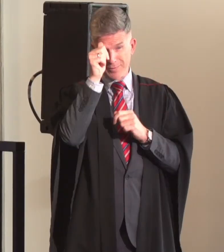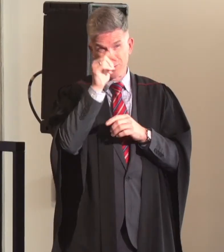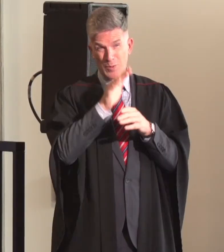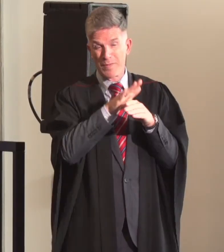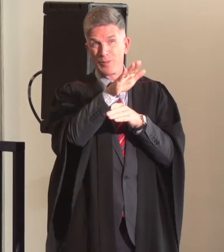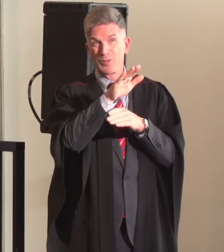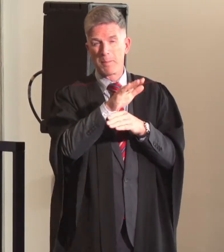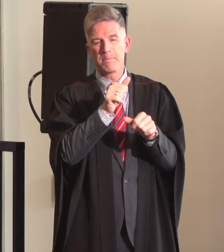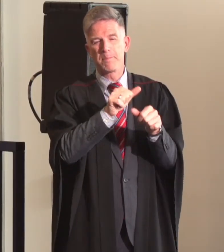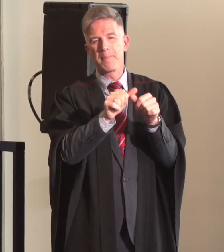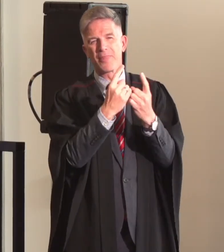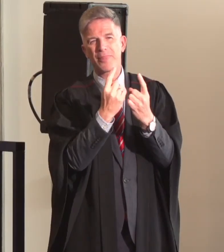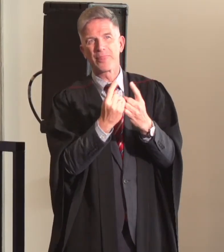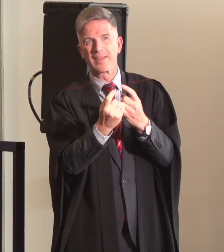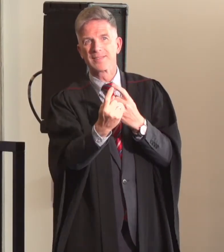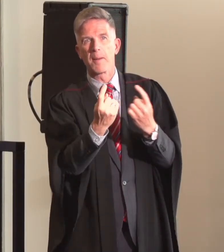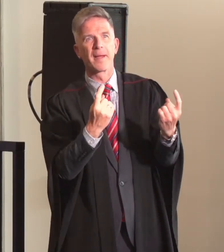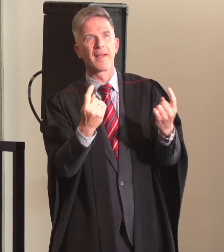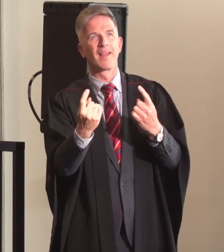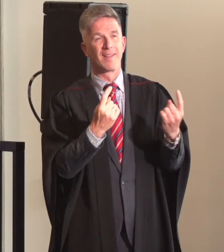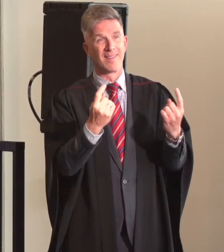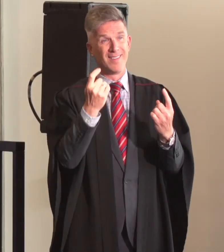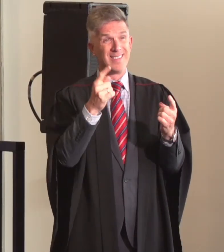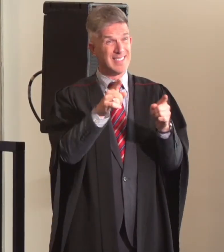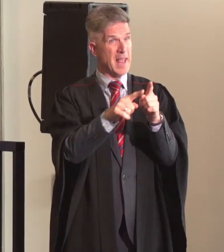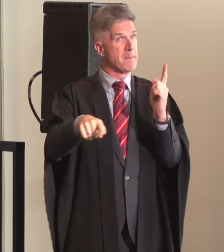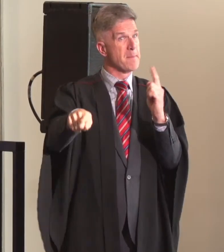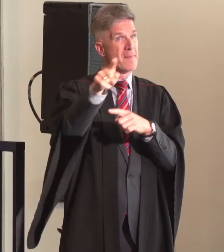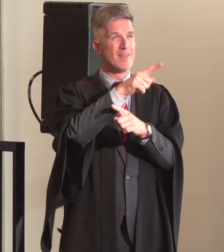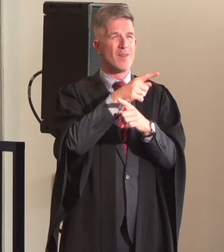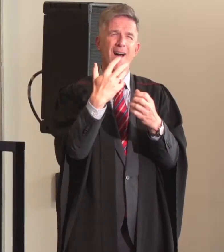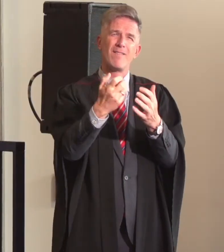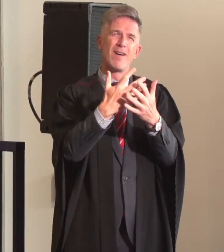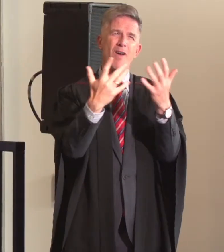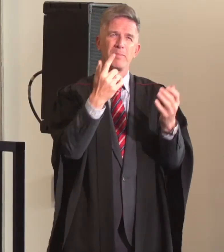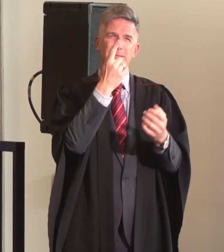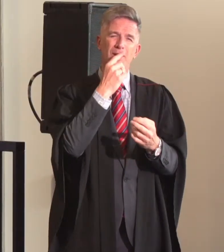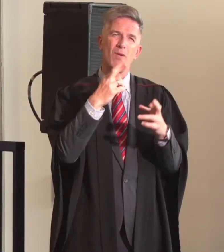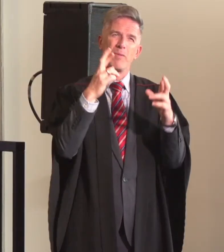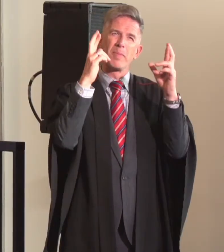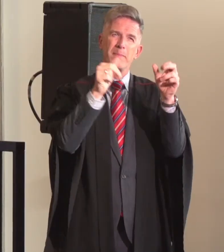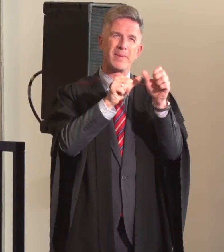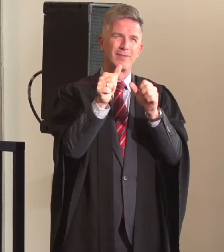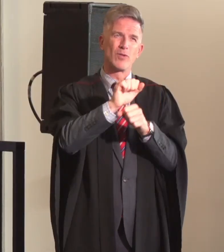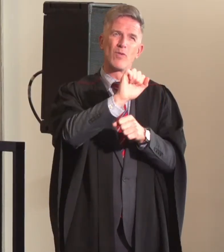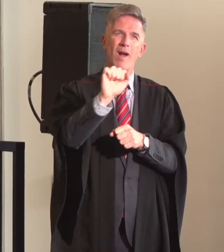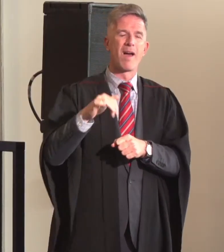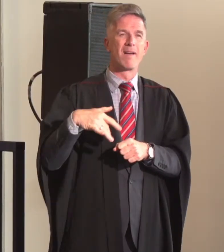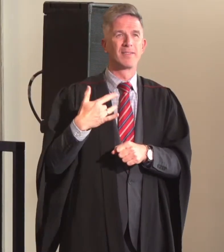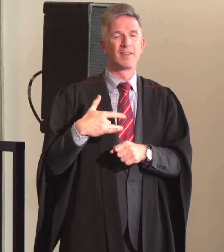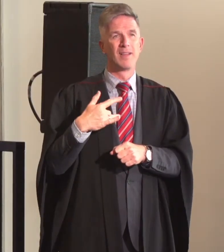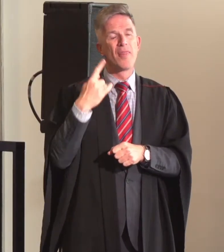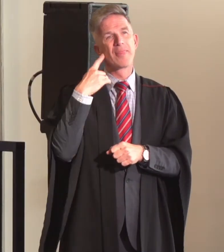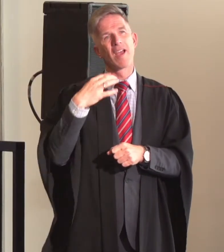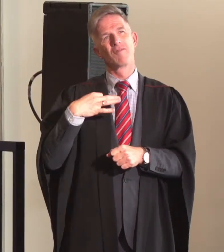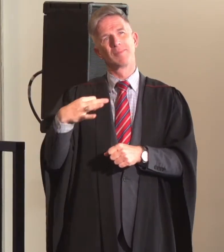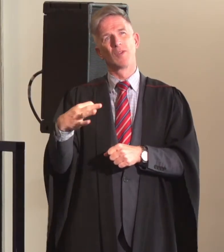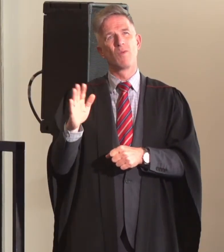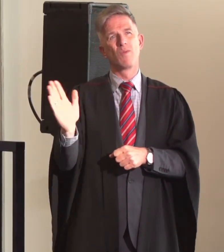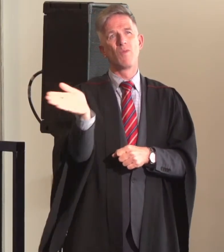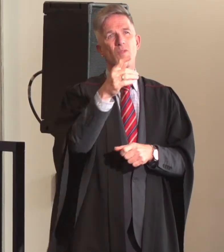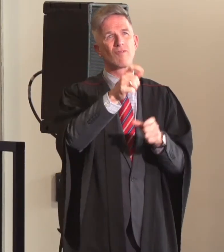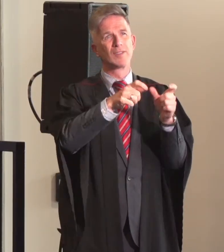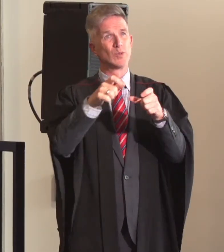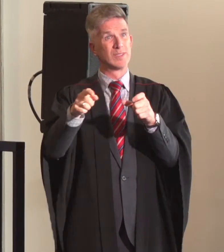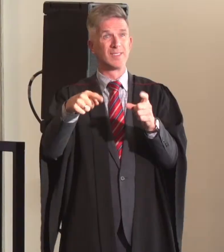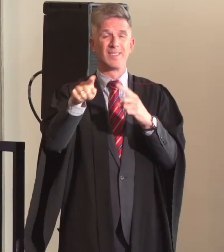same for everyone here. You've all got so much potential, and I always hope the best for your lives. I think I speak on behalf of every graduate in this